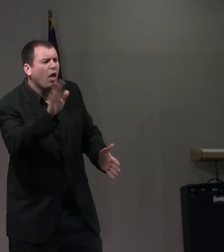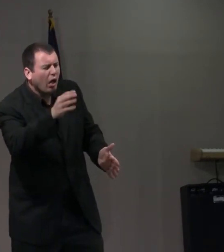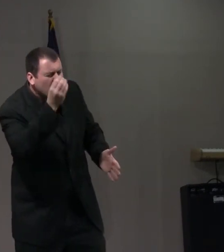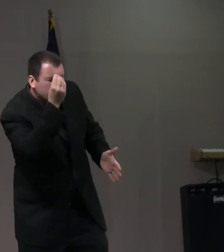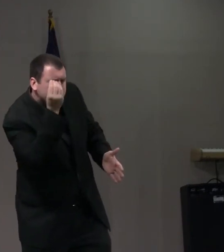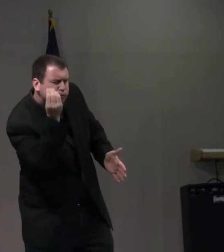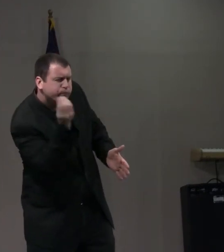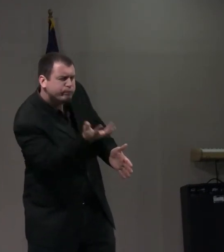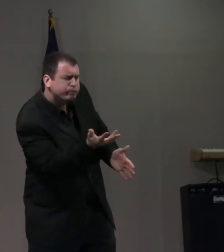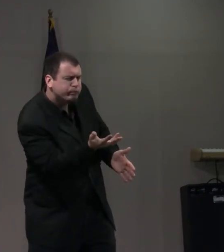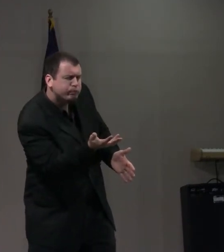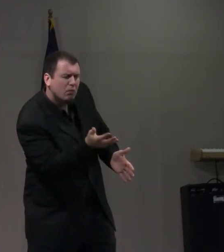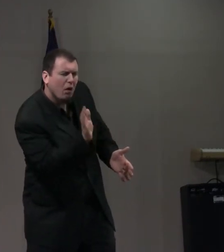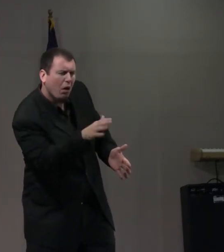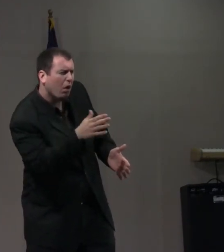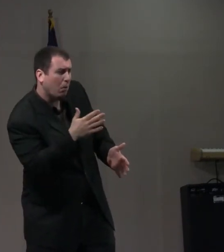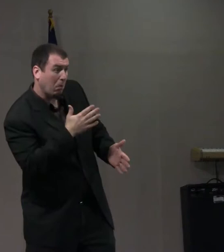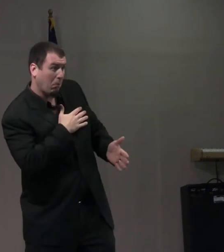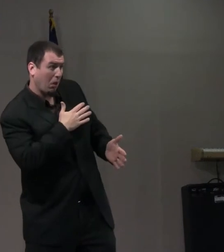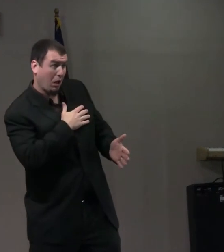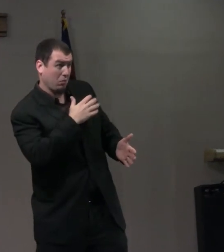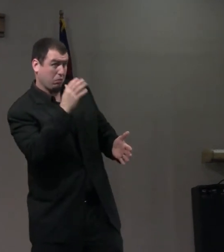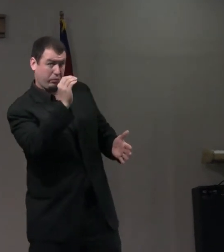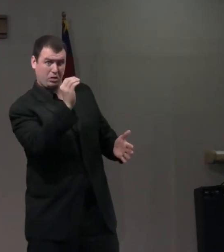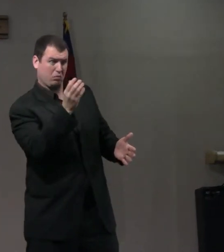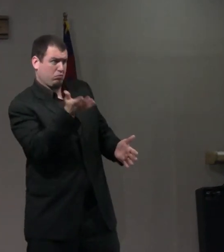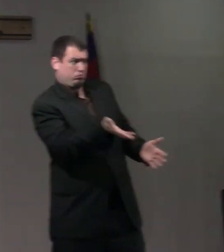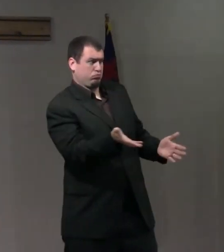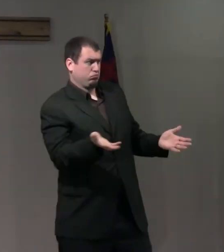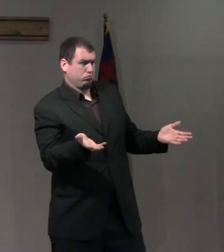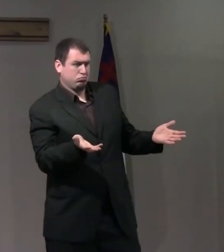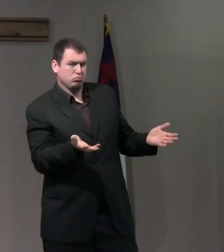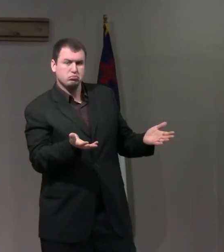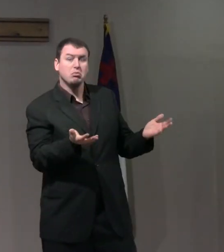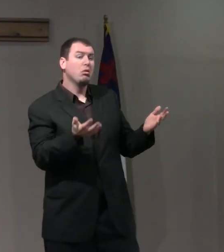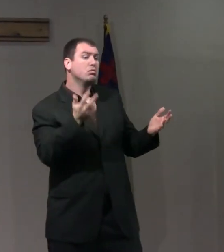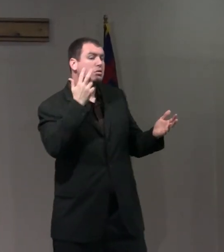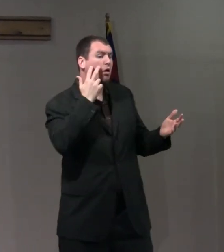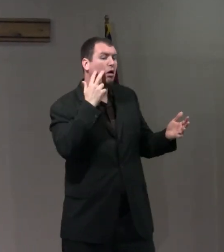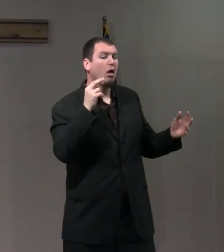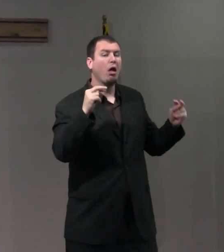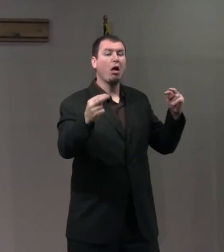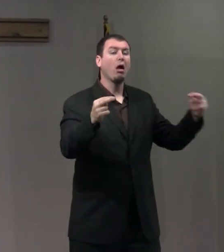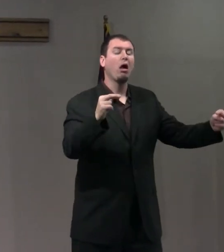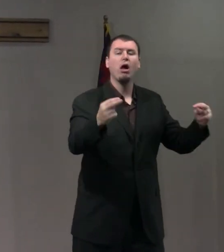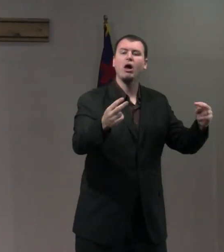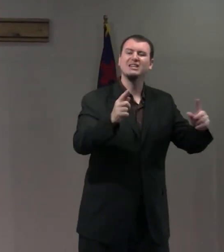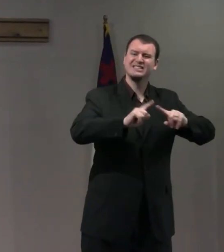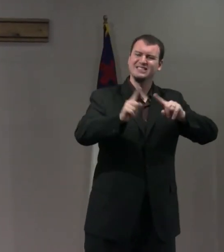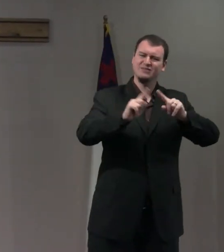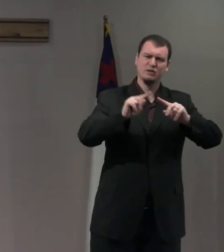Instead, maybe say, well, maybe this is a better way. This is just my opinion. See what you